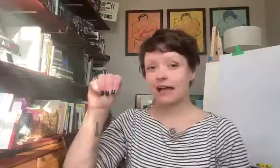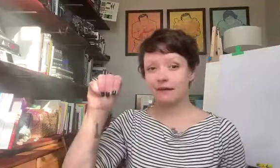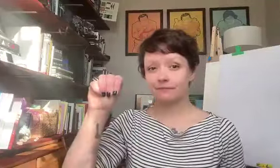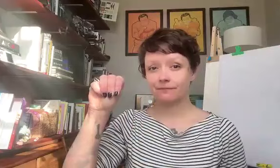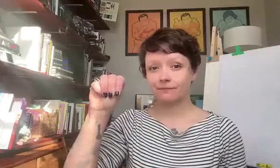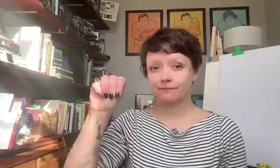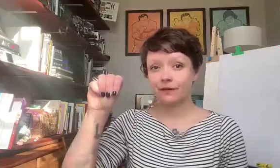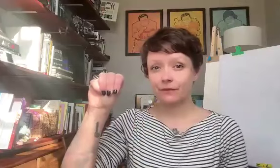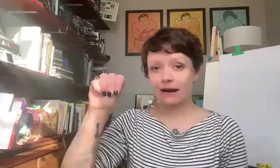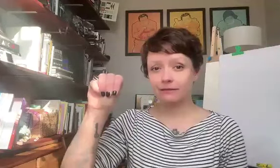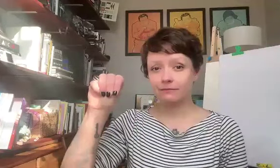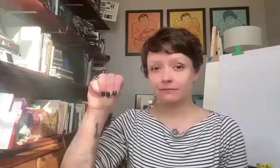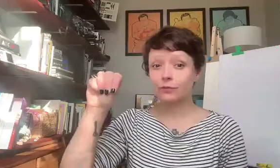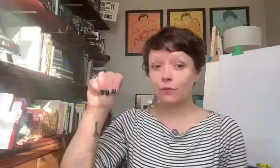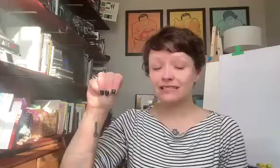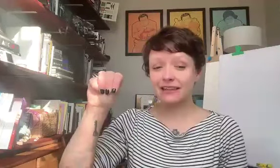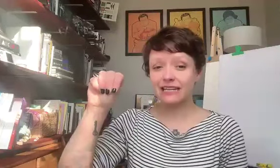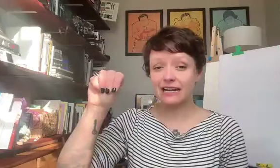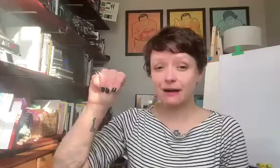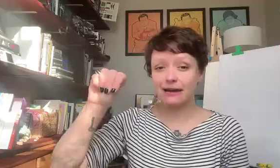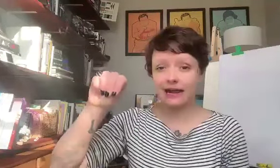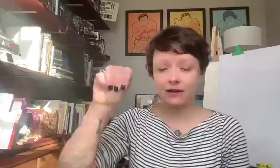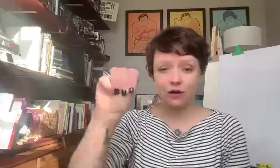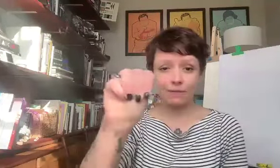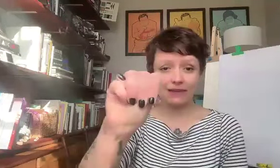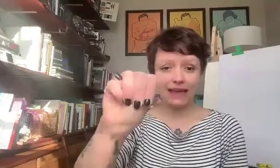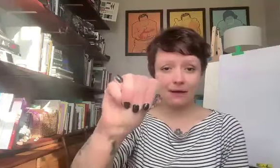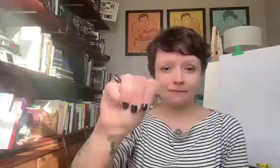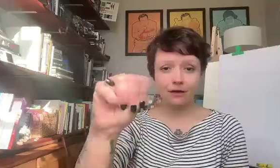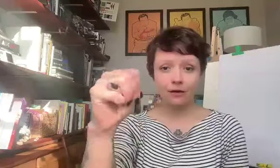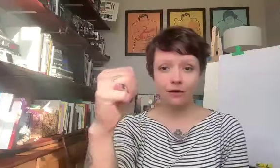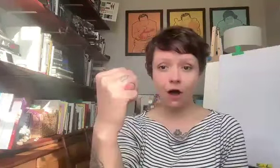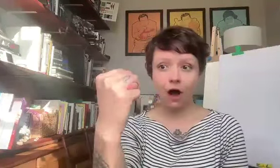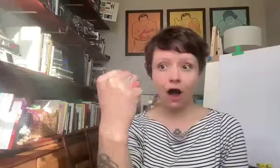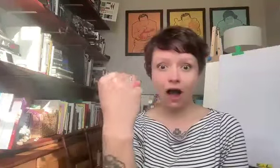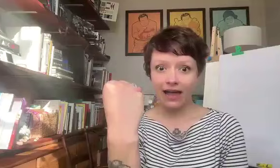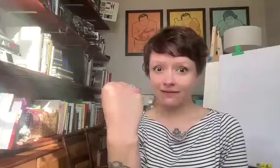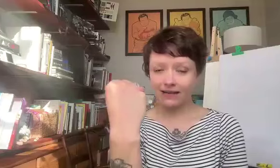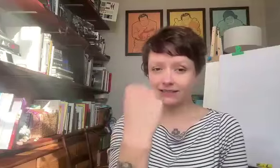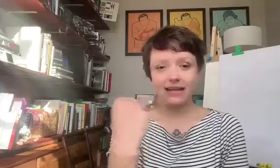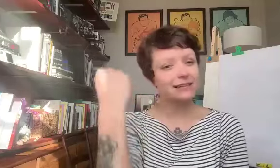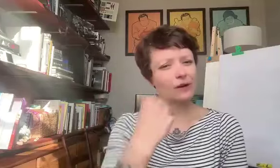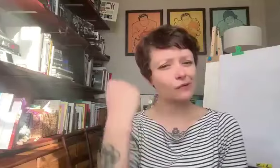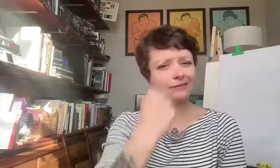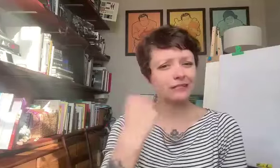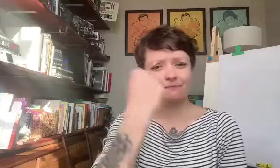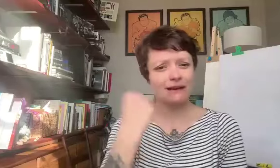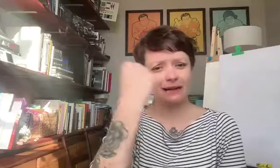M. Ready? So when we say the sign Monday, we make the M. It faces us and we go around Monday.